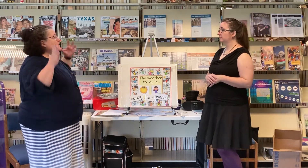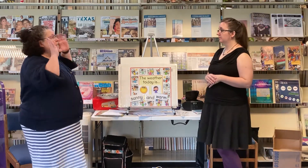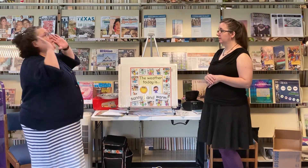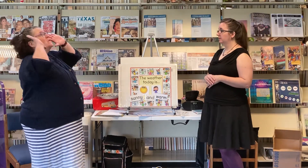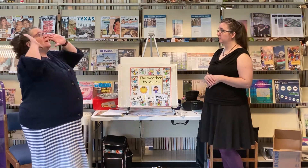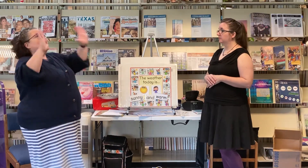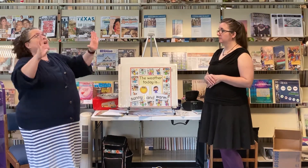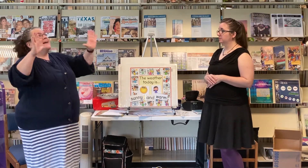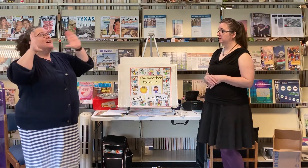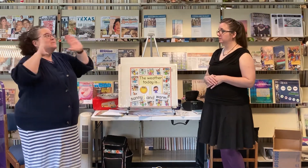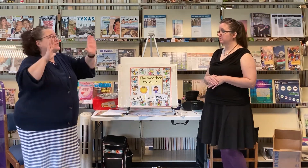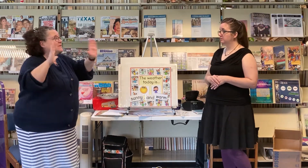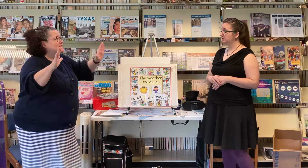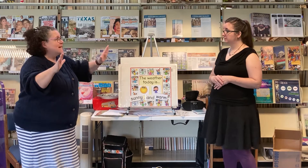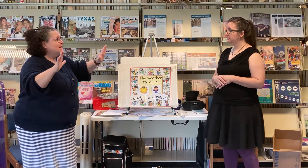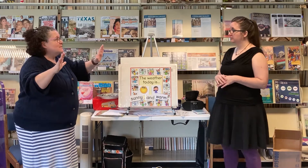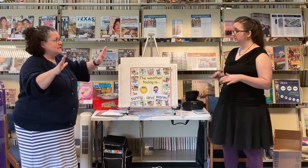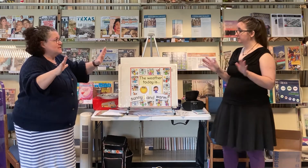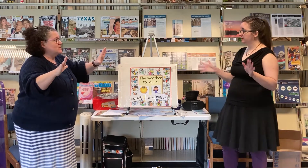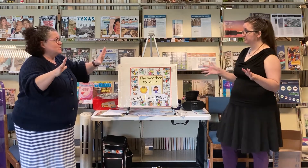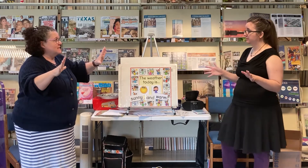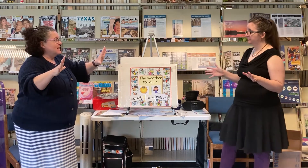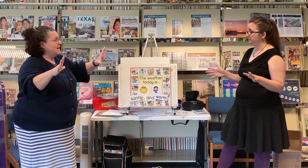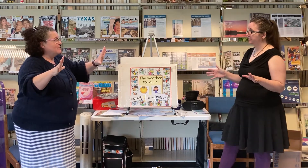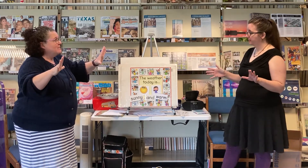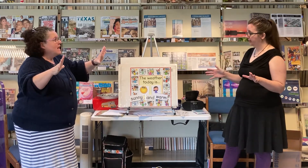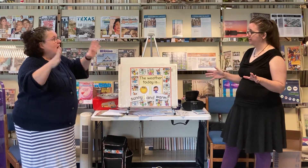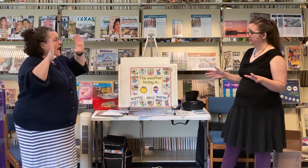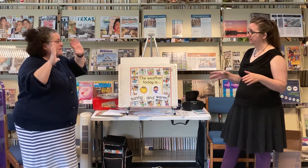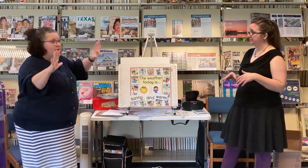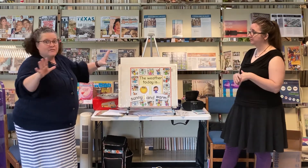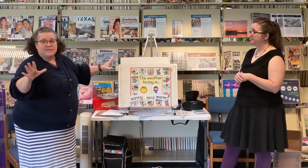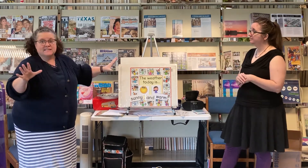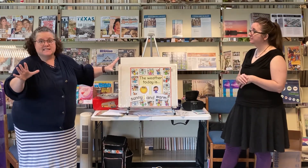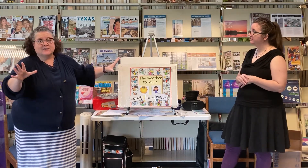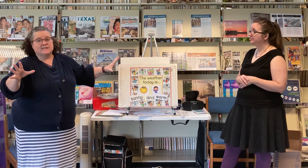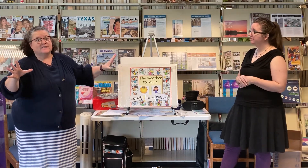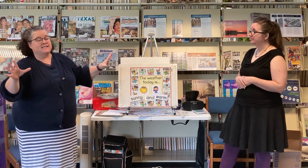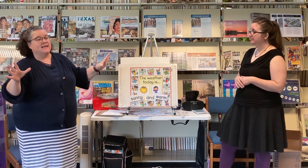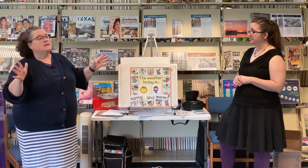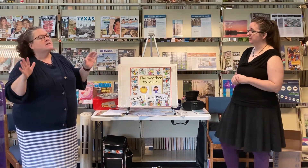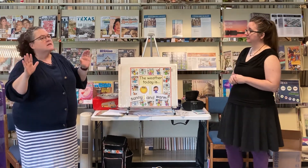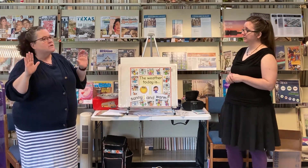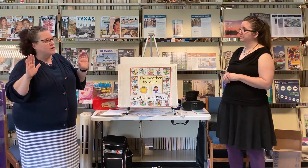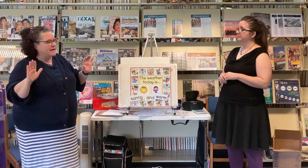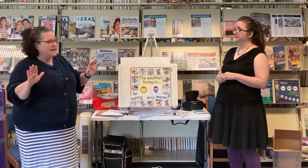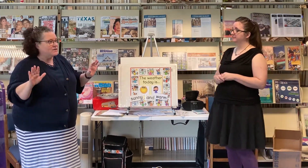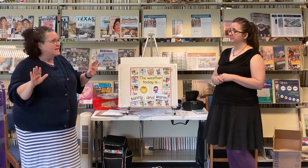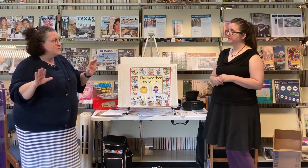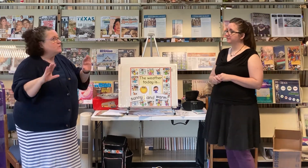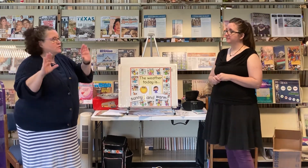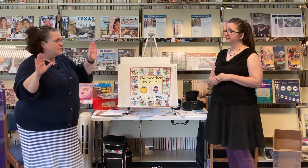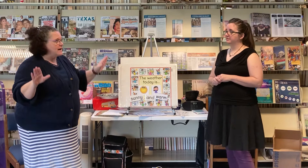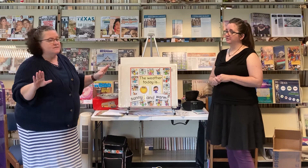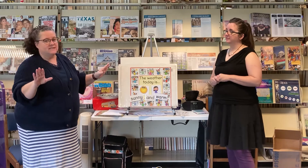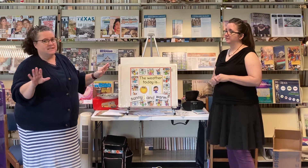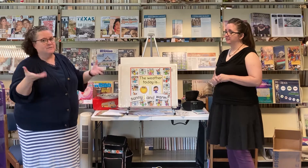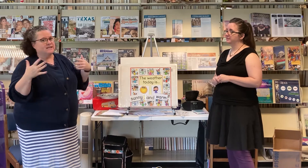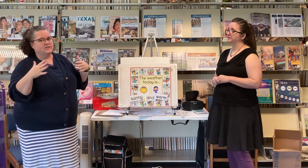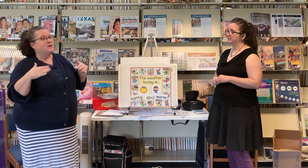okay, I'm so excited about this story time. Okay. I love things that are in the sea. All right. Granted, I don't like to go too far out in the sea because you never